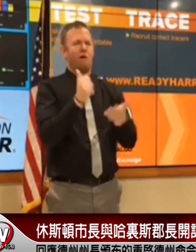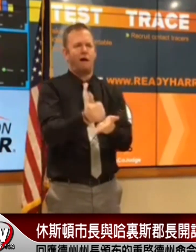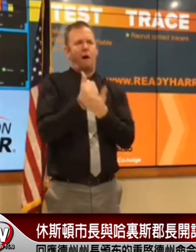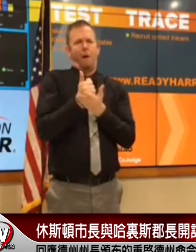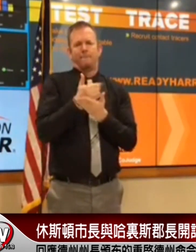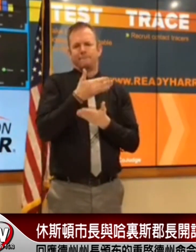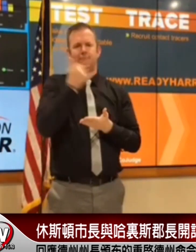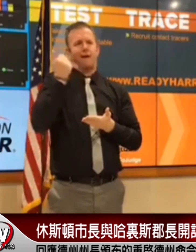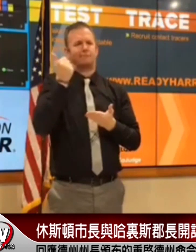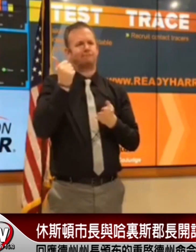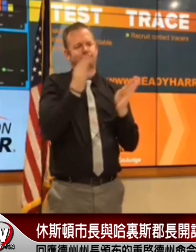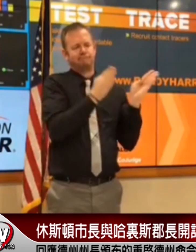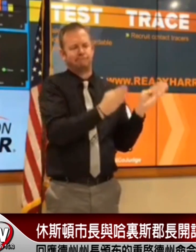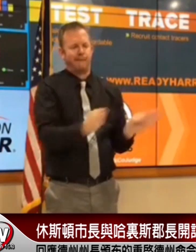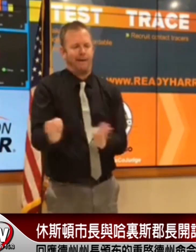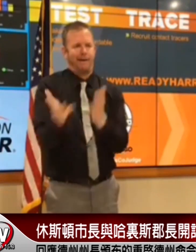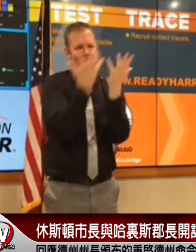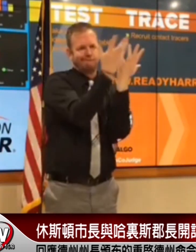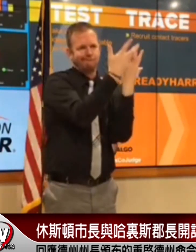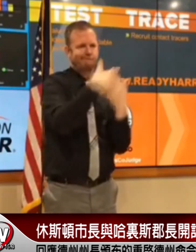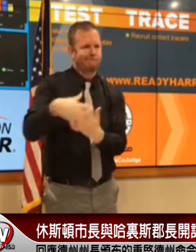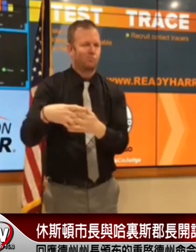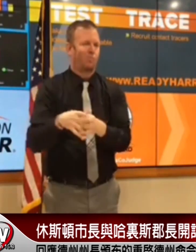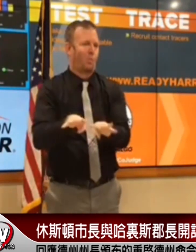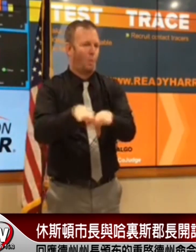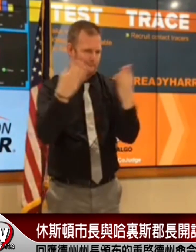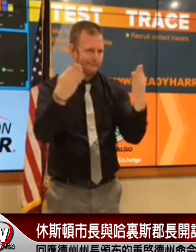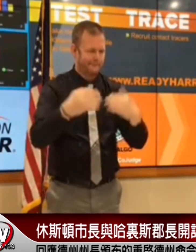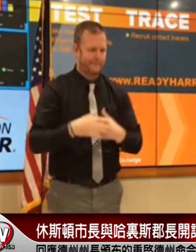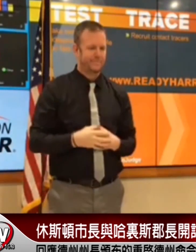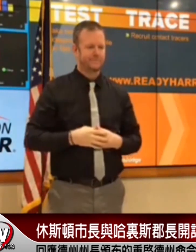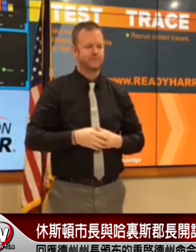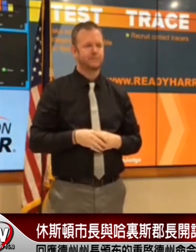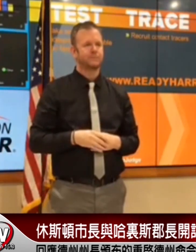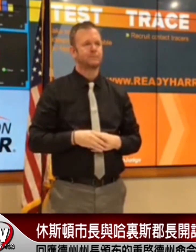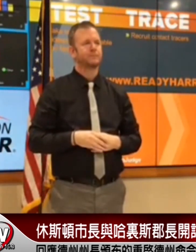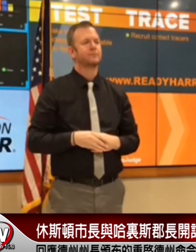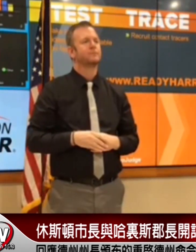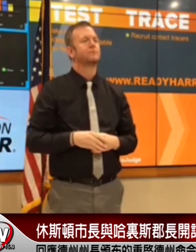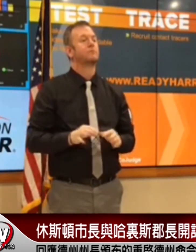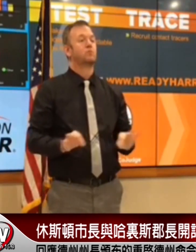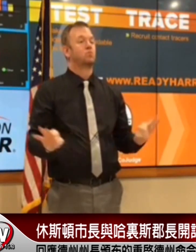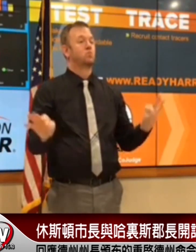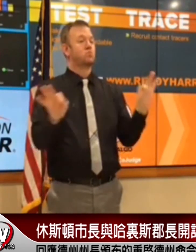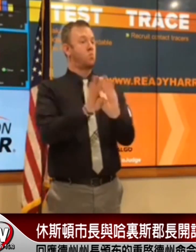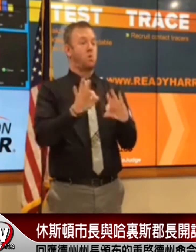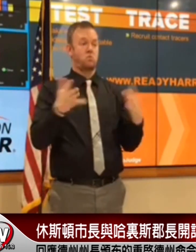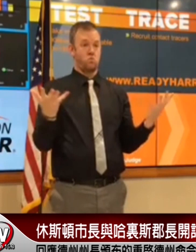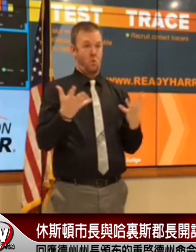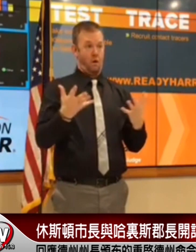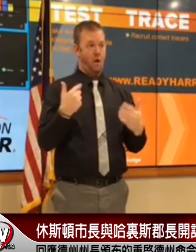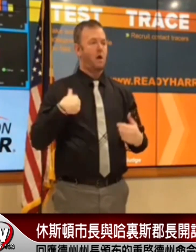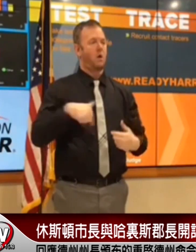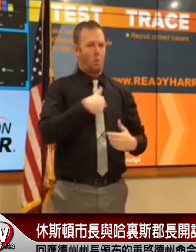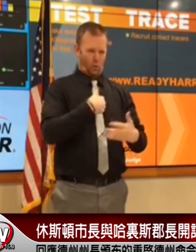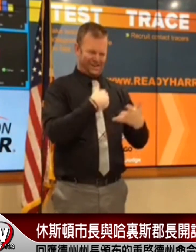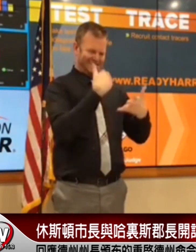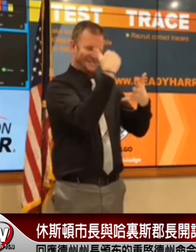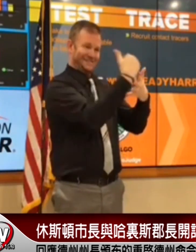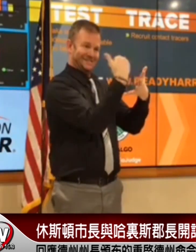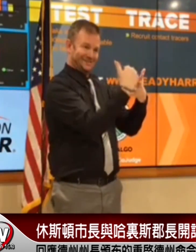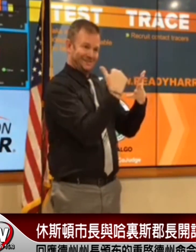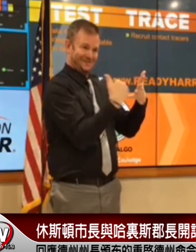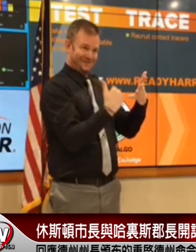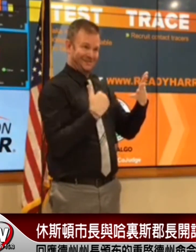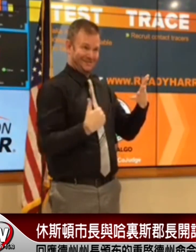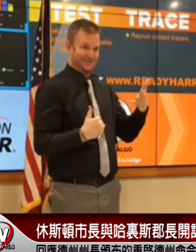open once it begins opening, it's vital that we follow a smart framework, a smart containment strategy. And the